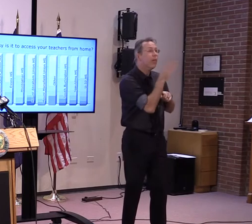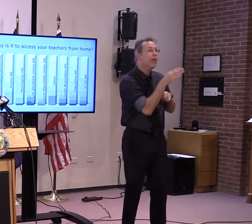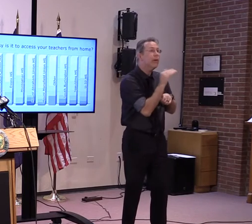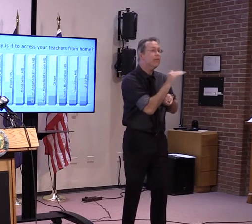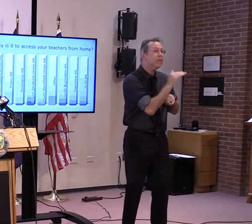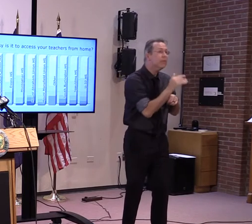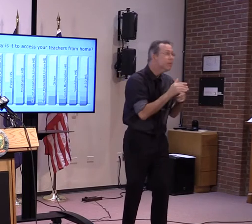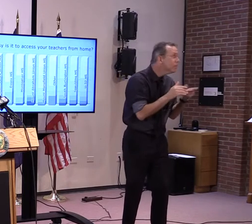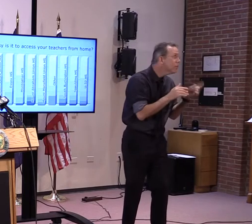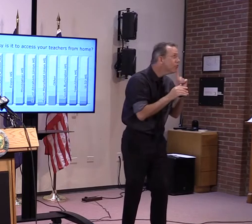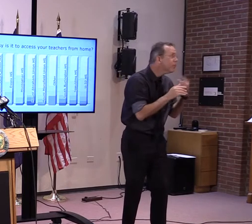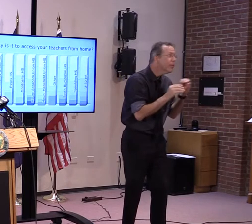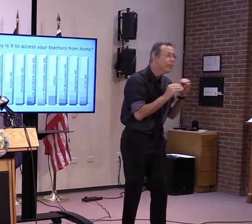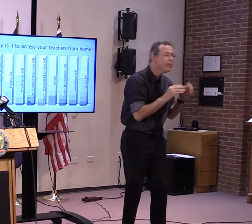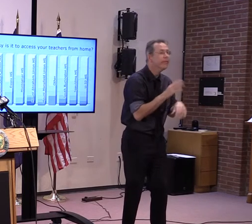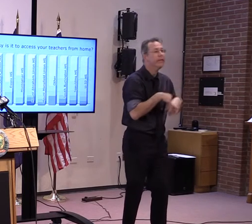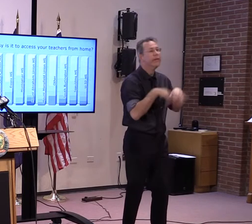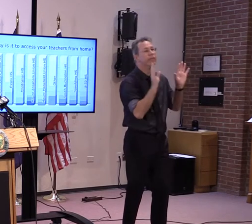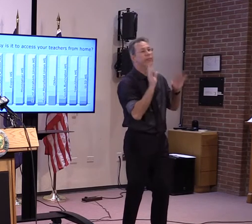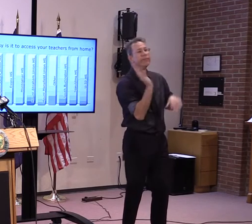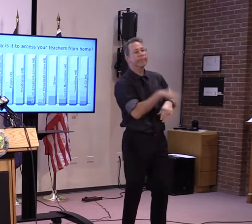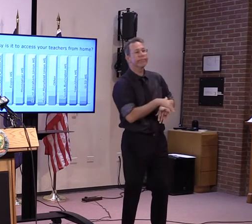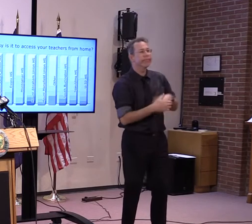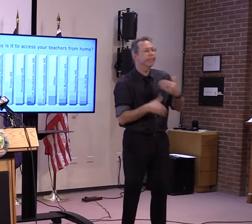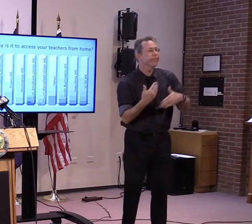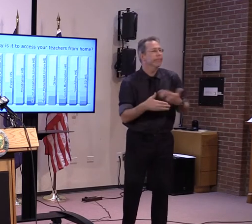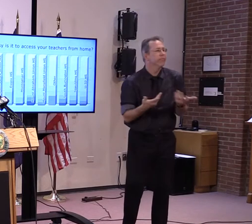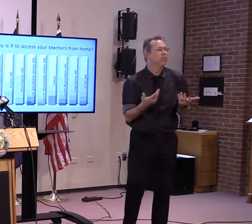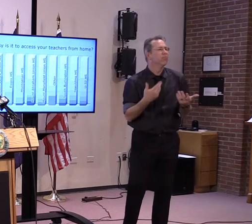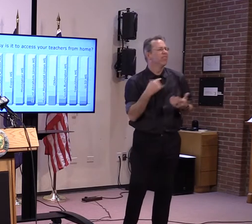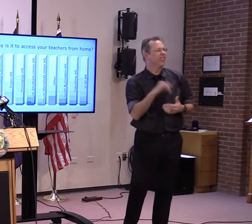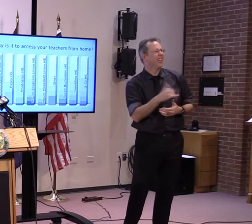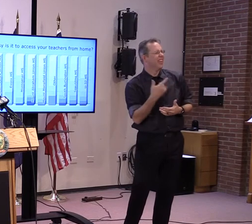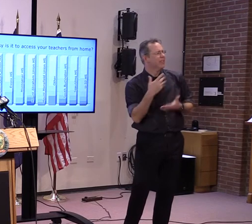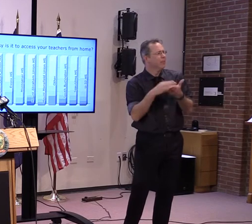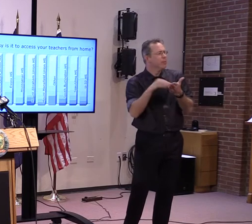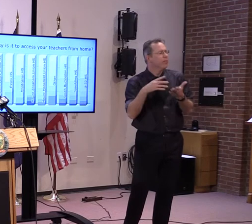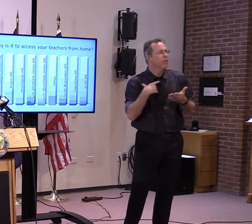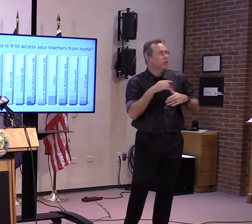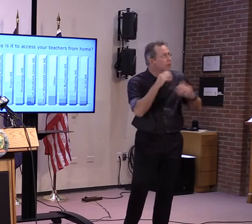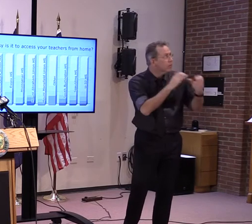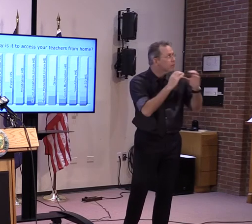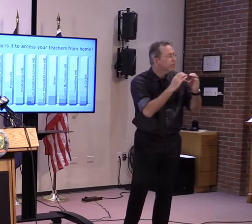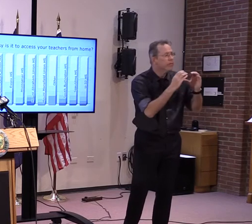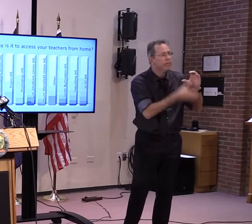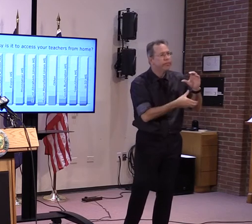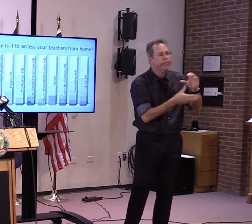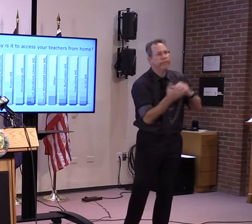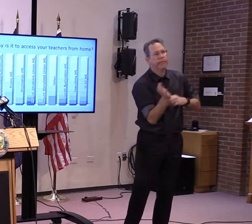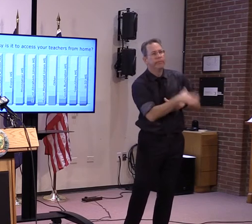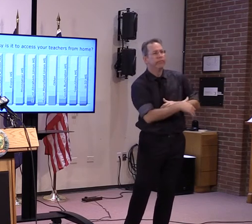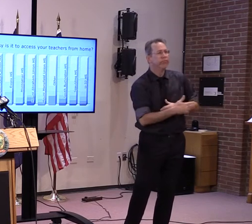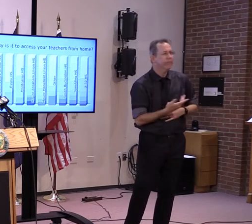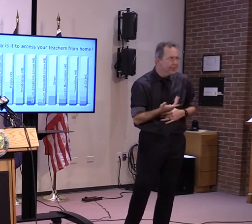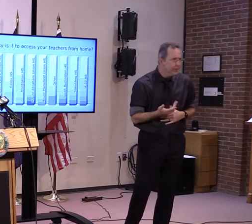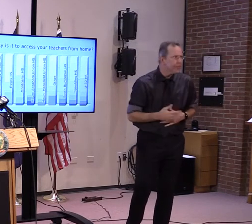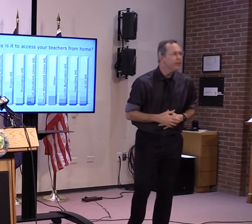them or just be silent about it. And I think we would have this problem if we went back to